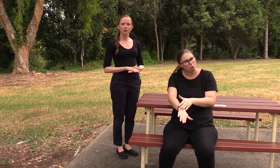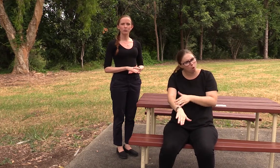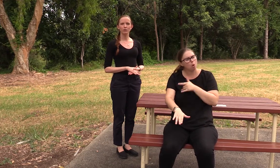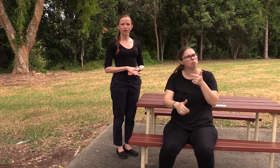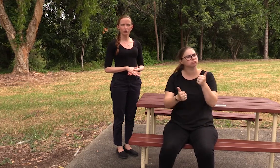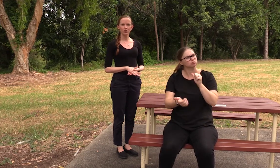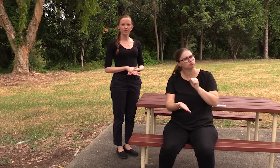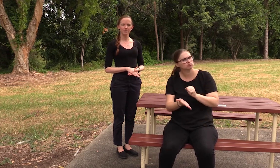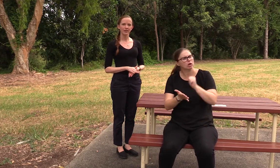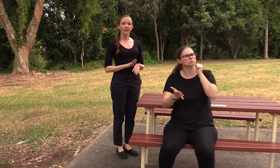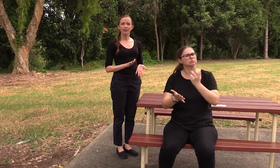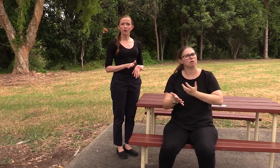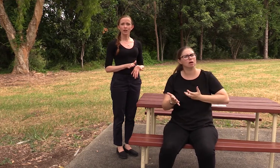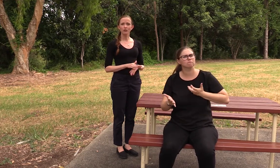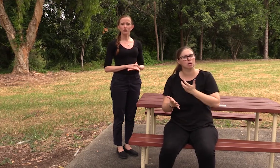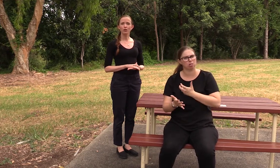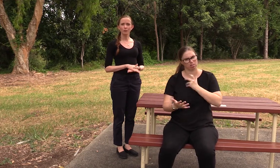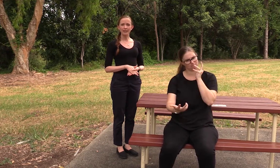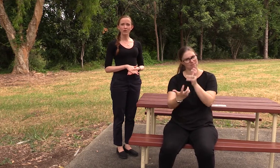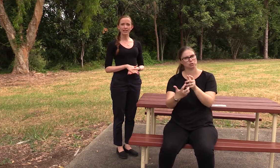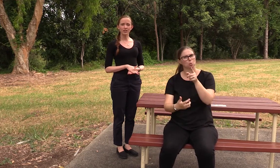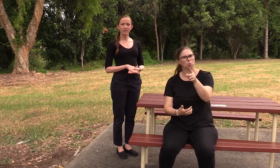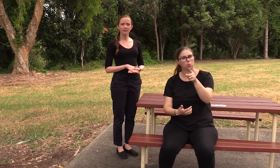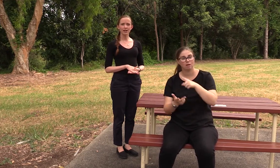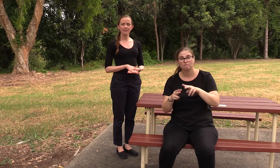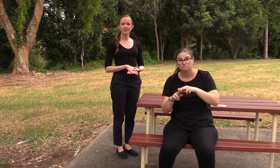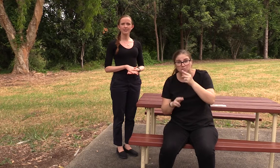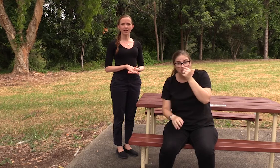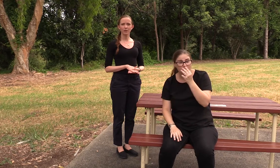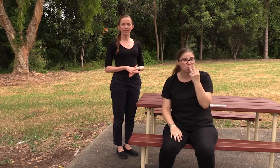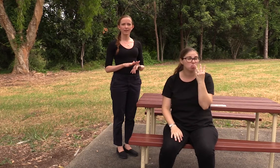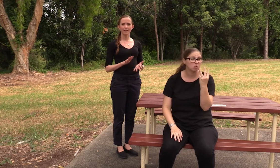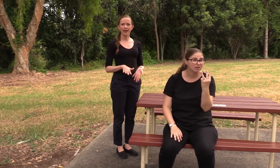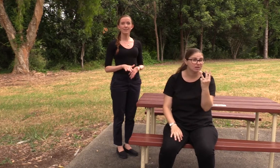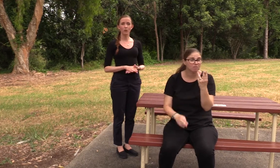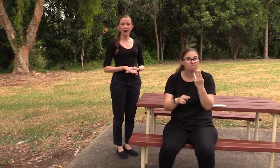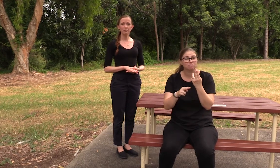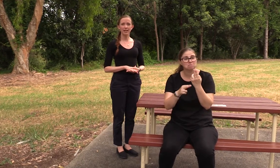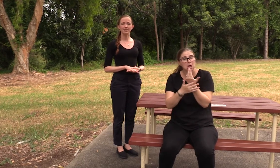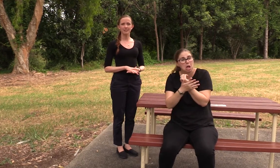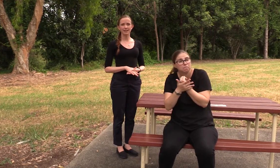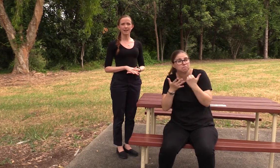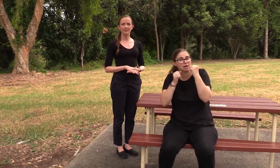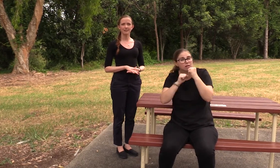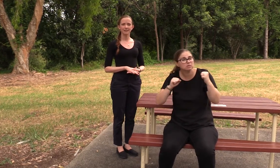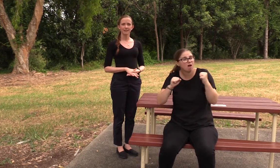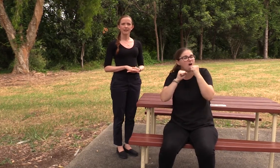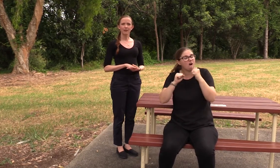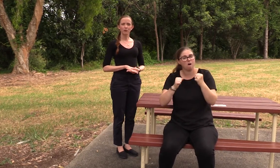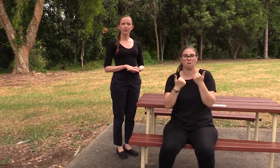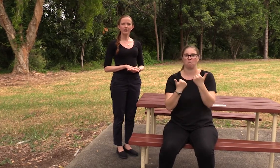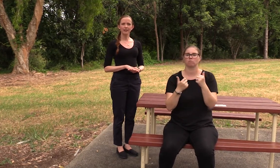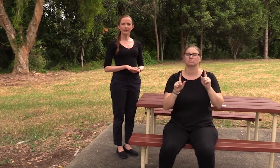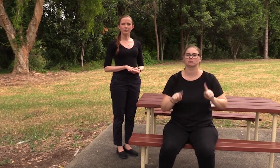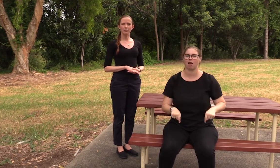that's suitable for you. If you can do 3 of each exercise to start with, that's a great place to start.